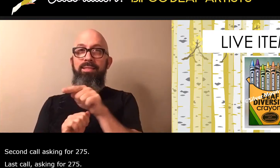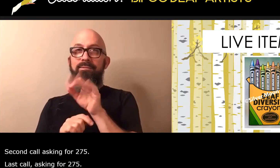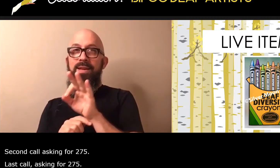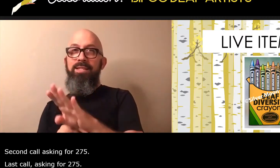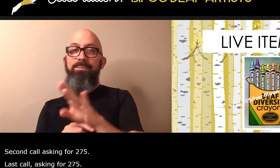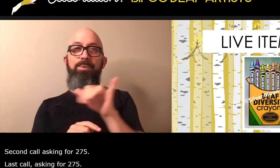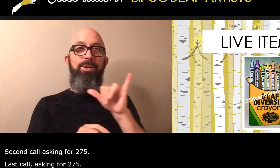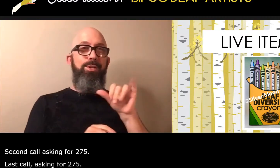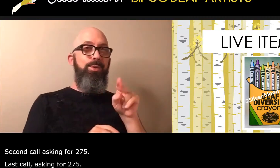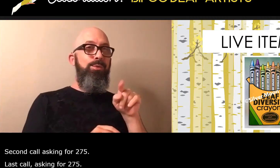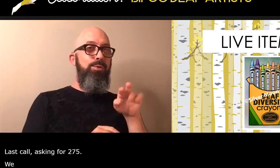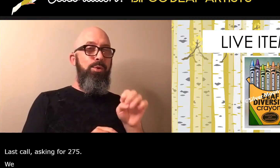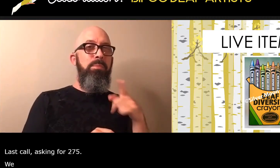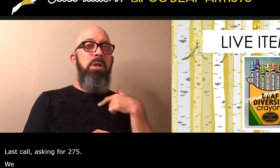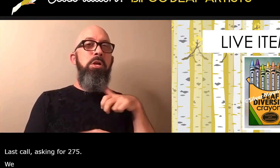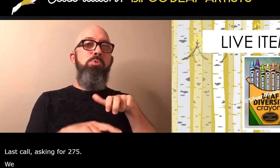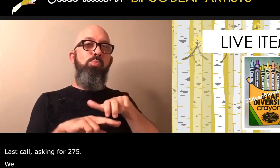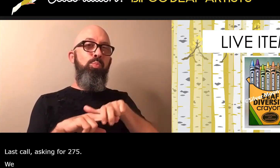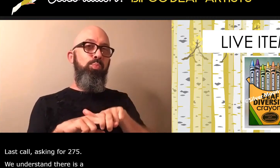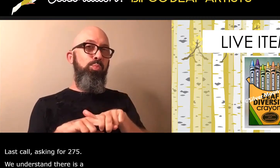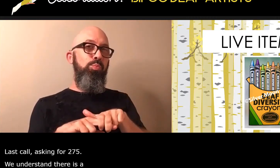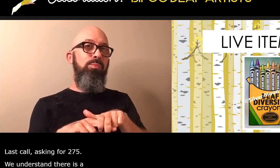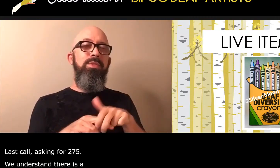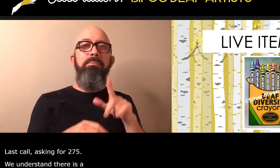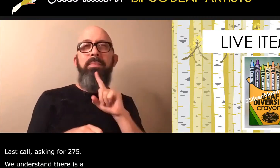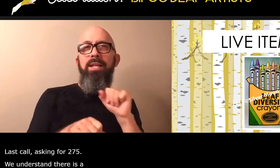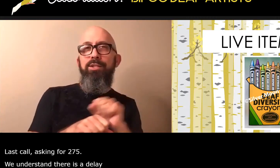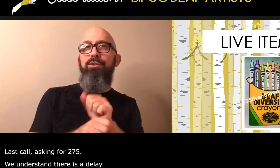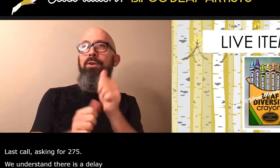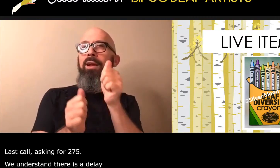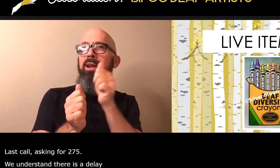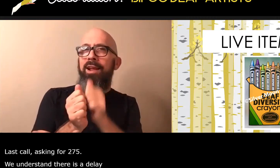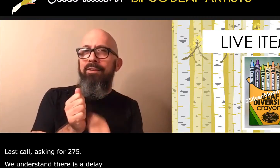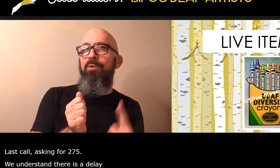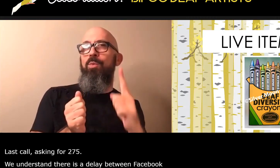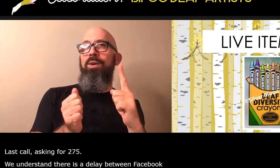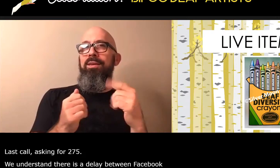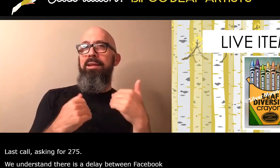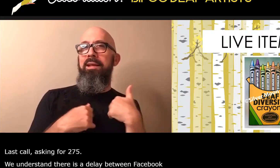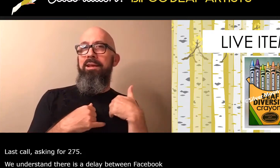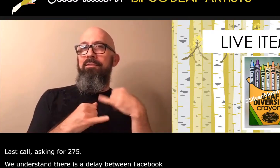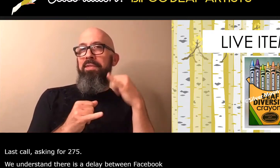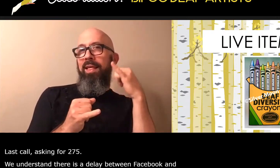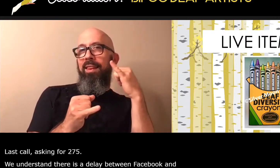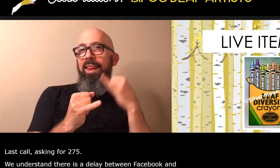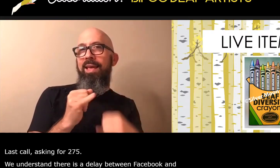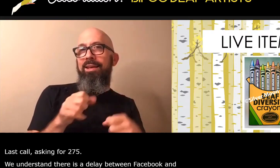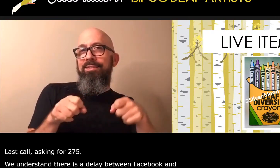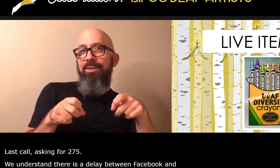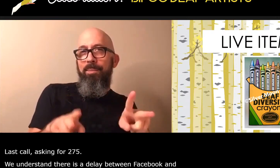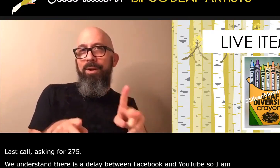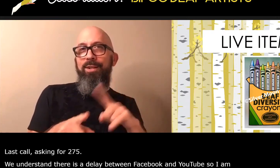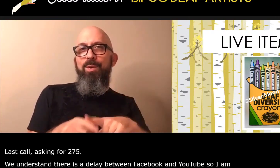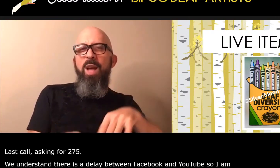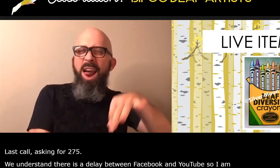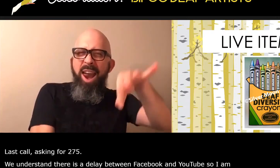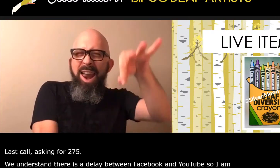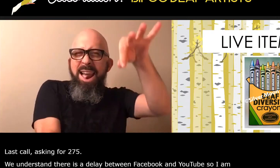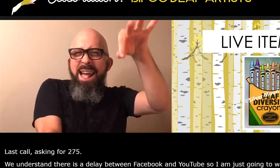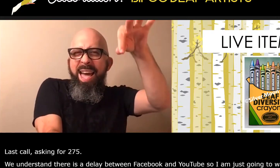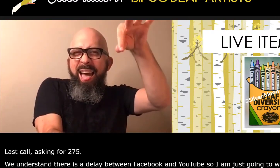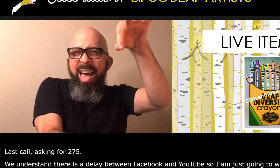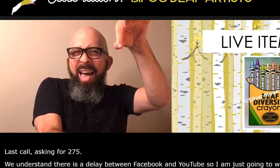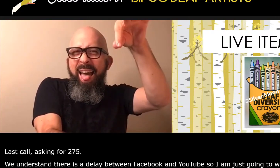We understand there is a delay between Facebook and YouTube. So I'm just going to wait a little bit and make sure